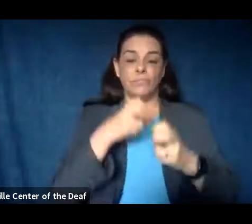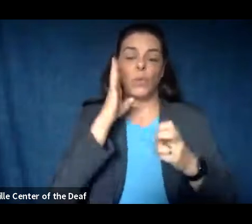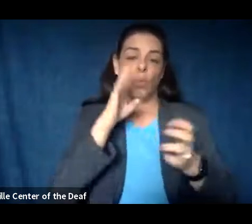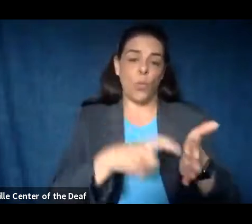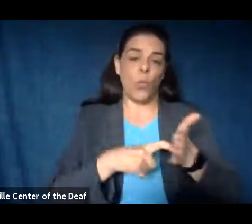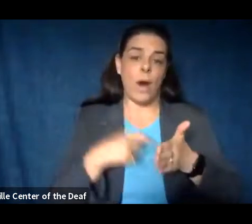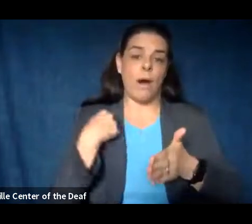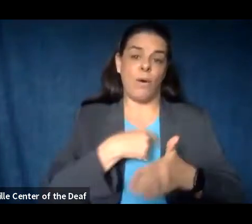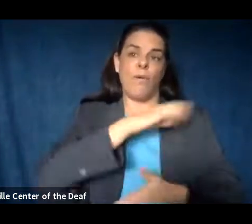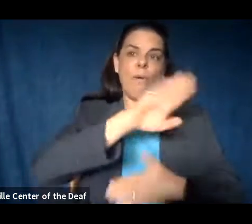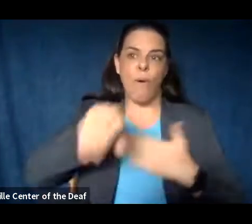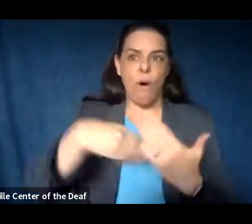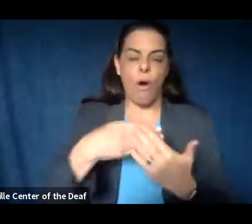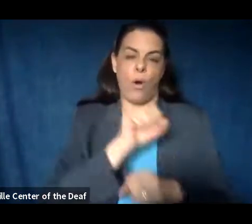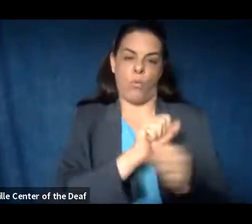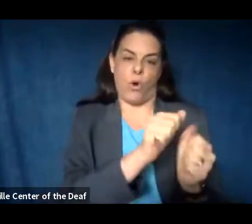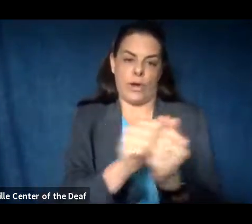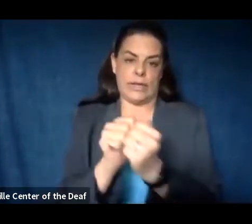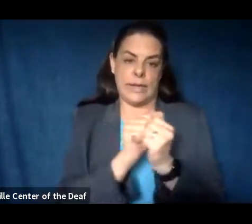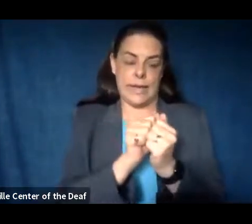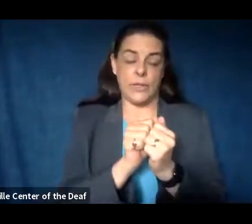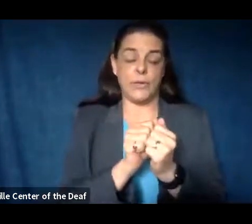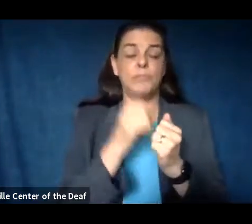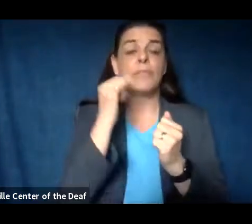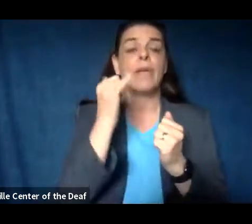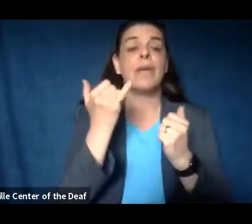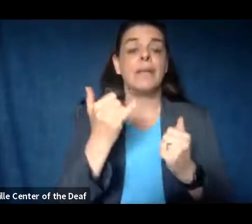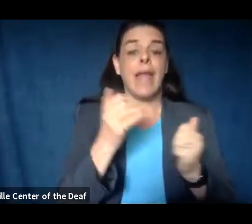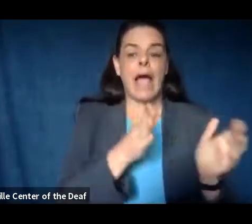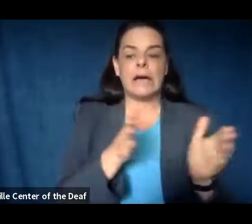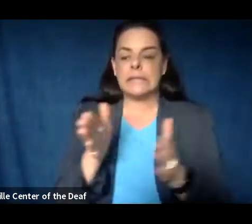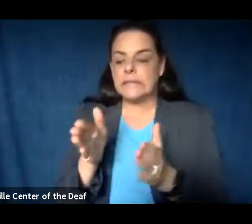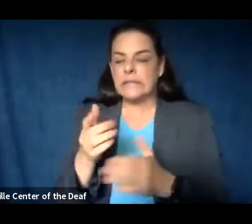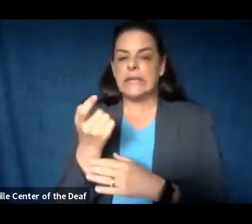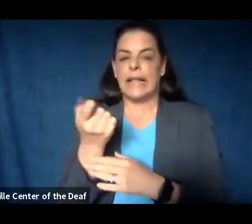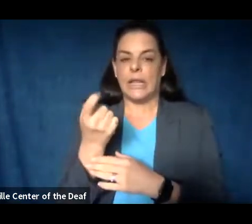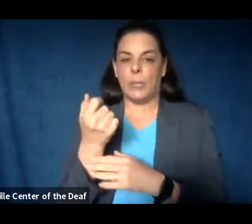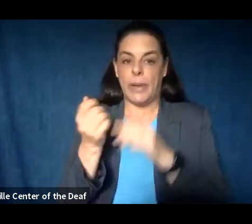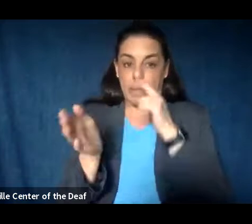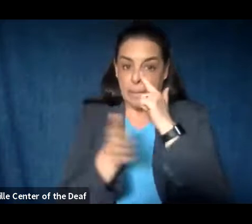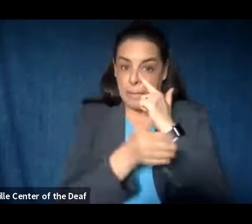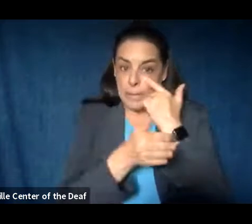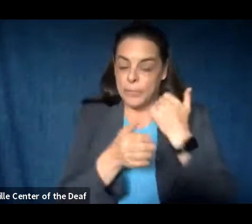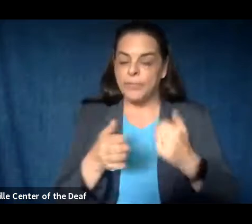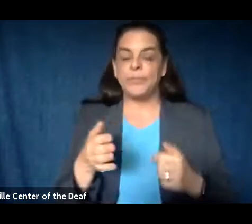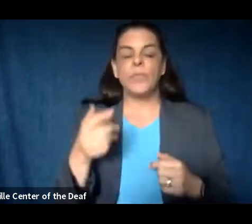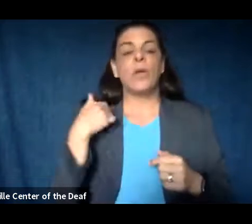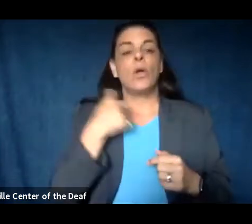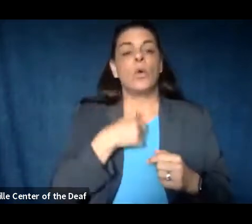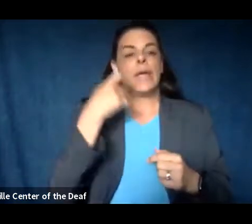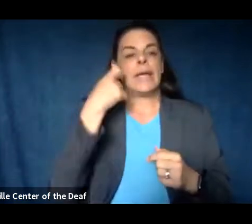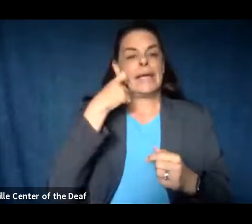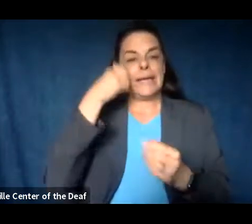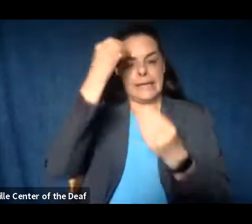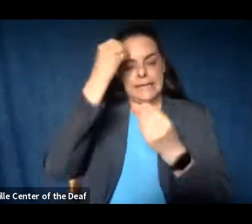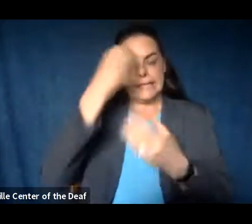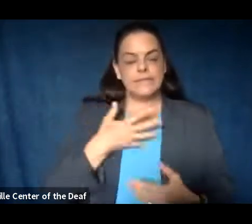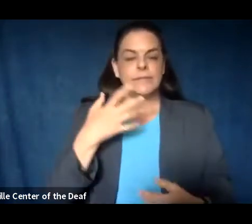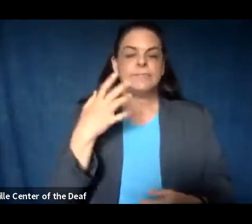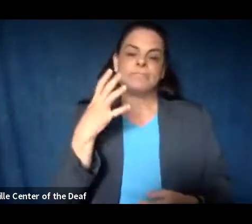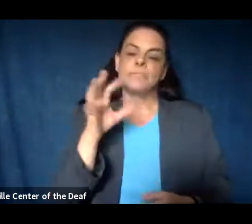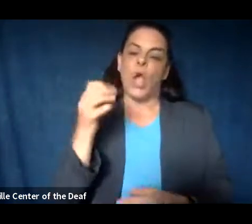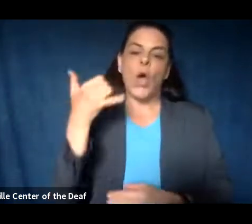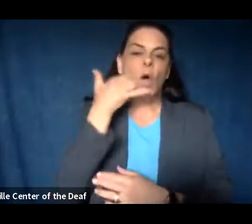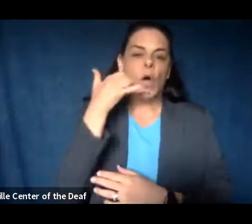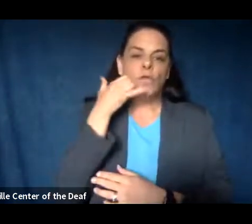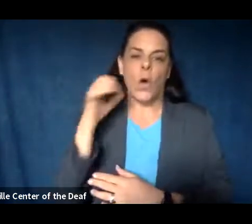address. Now to switch gears just a little bit, we've recently been made aware of a phone scam that